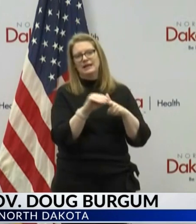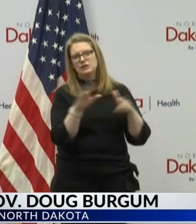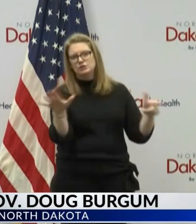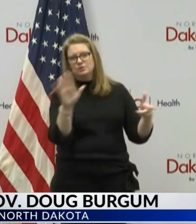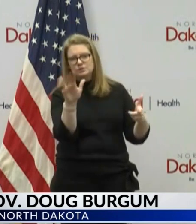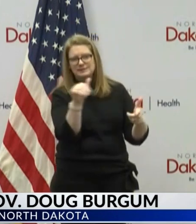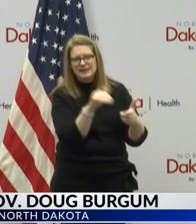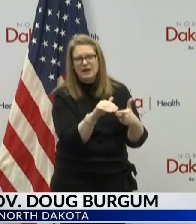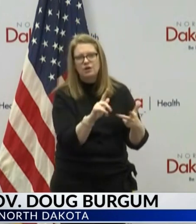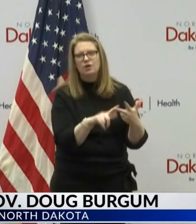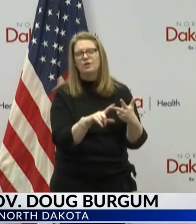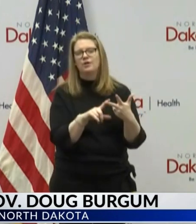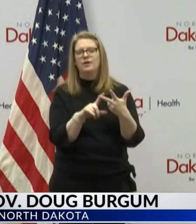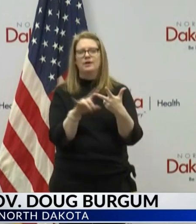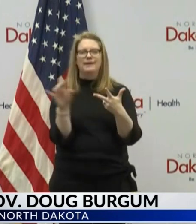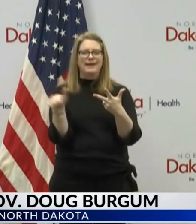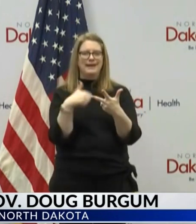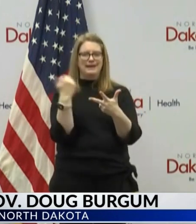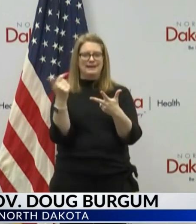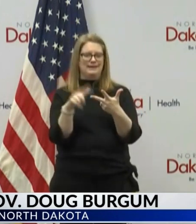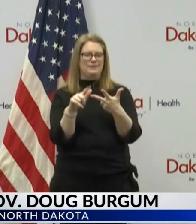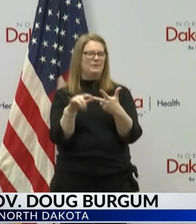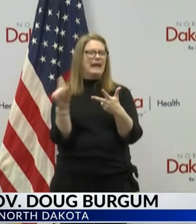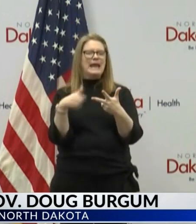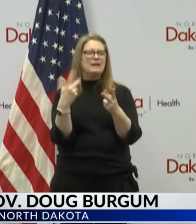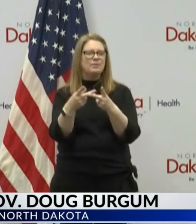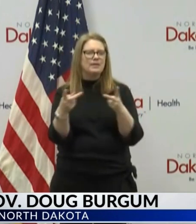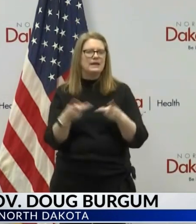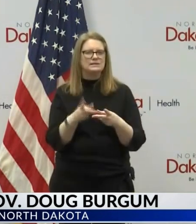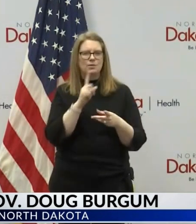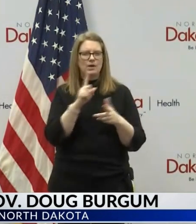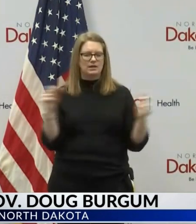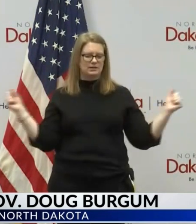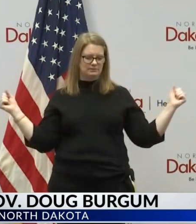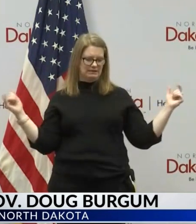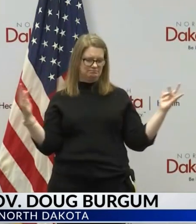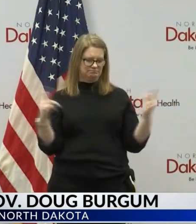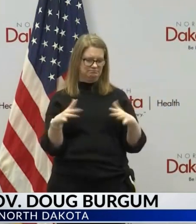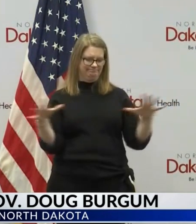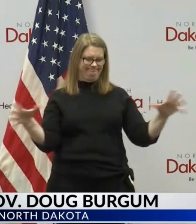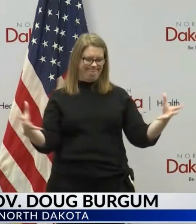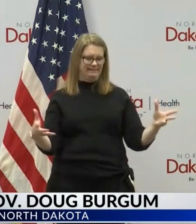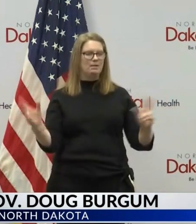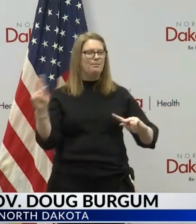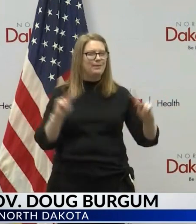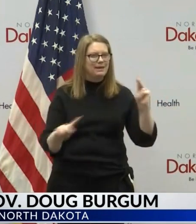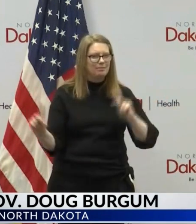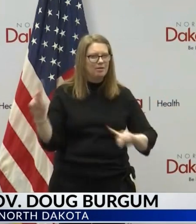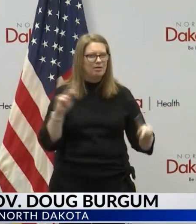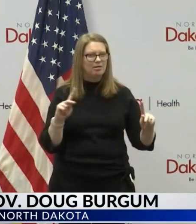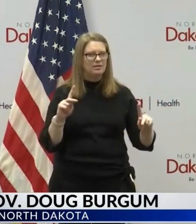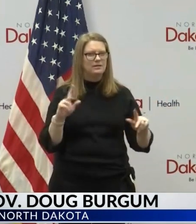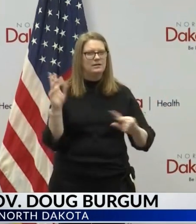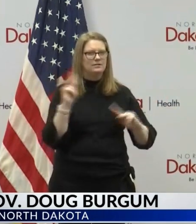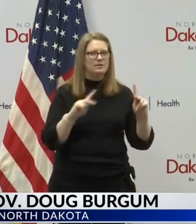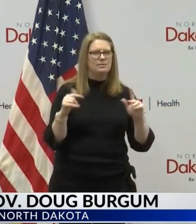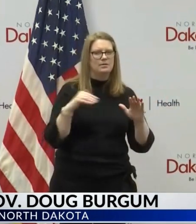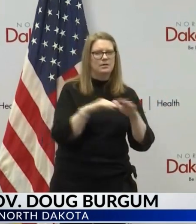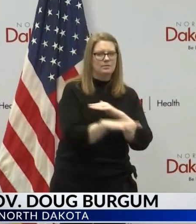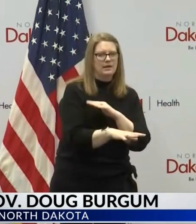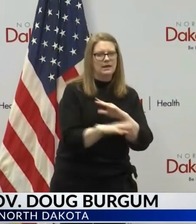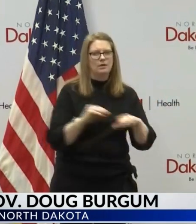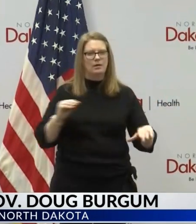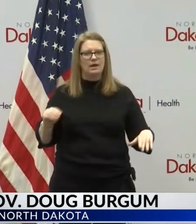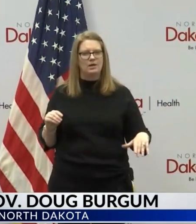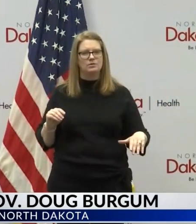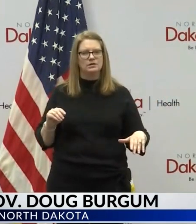center, any place where you've got a congregate set of people, or maybe it's operating 24 hours a day and lots of people coming and going, this is where we